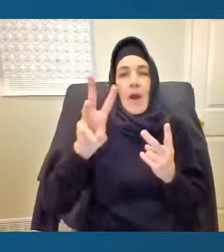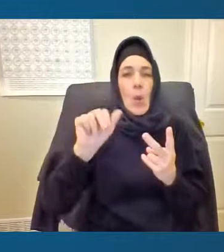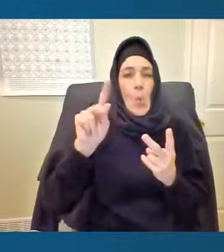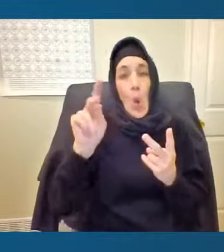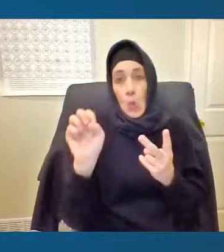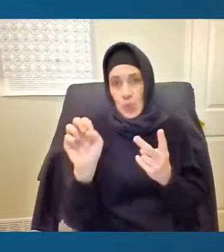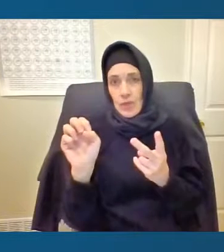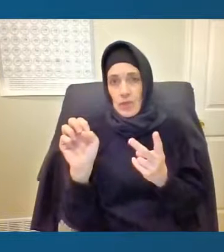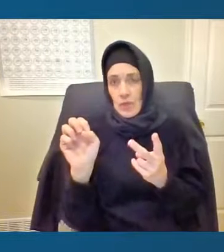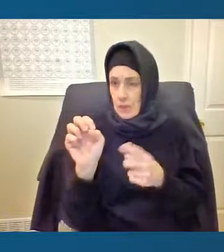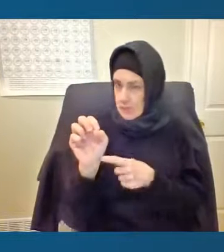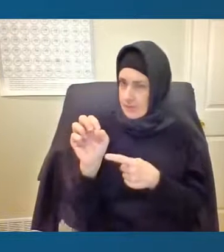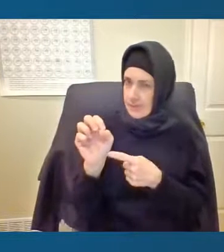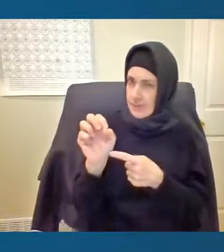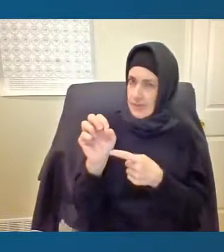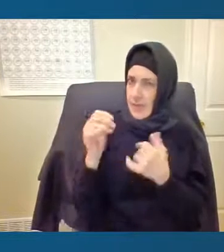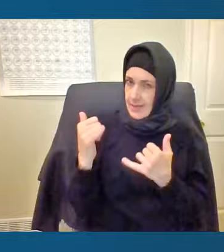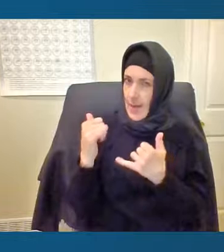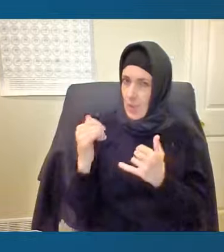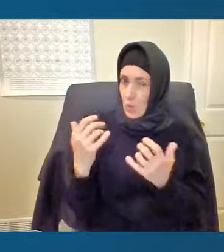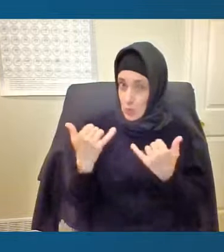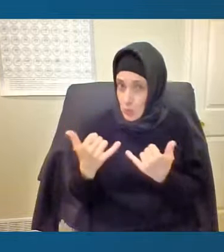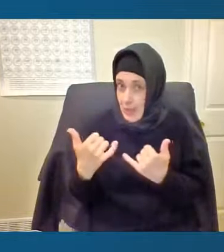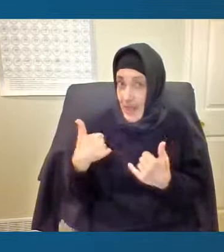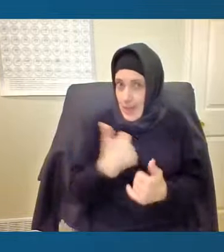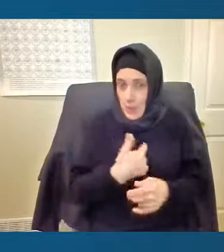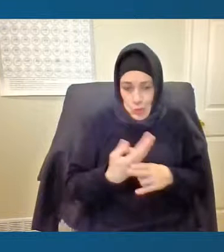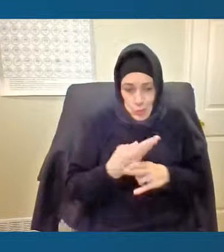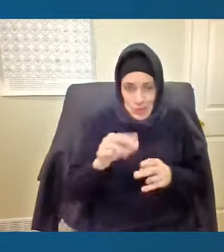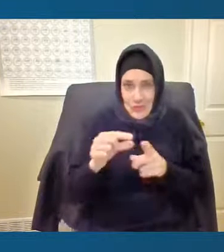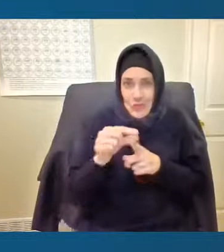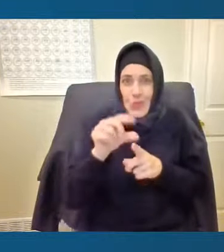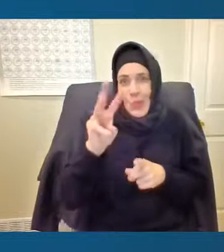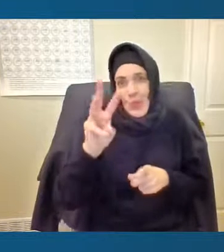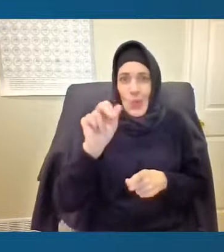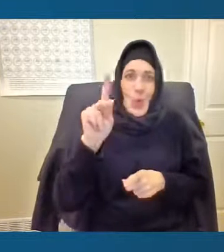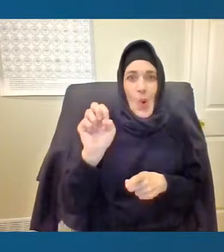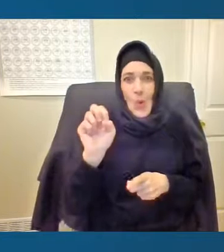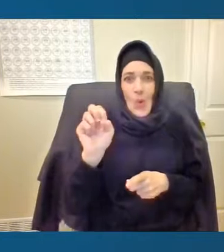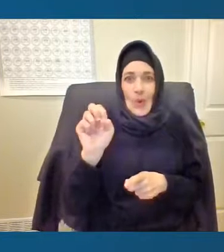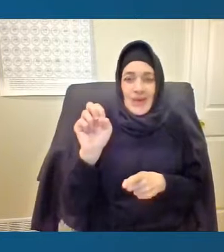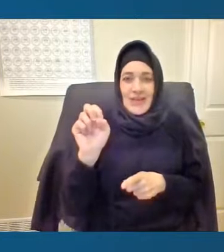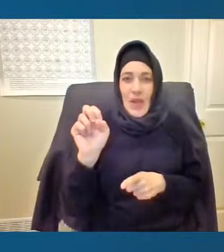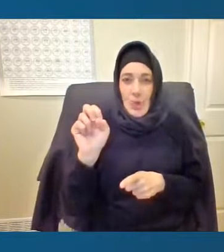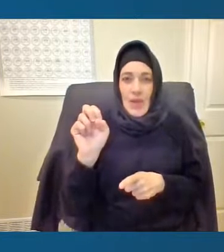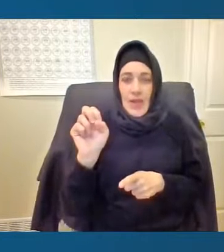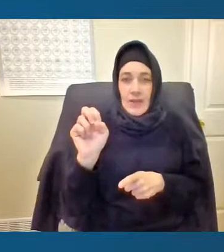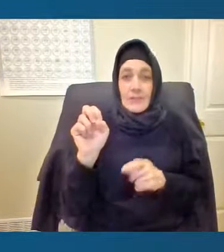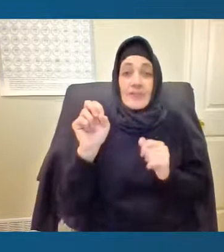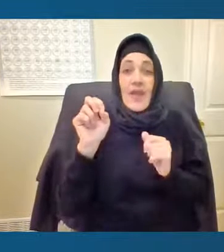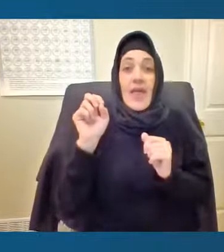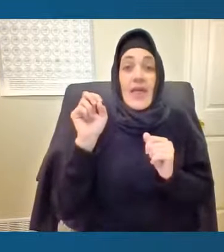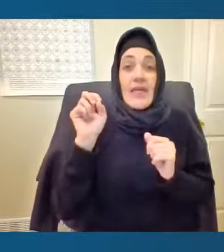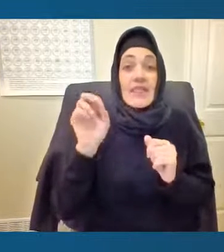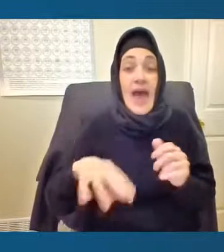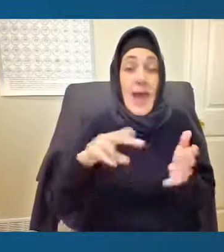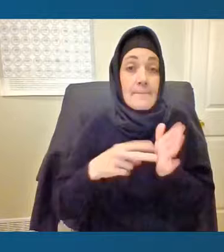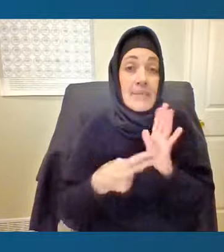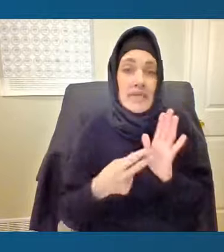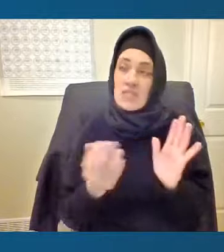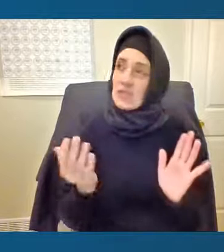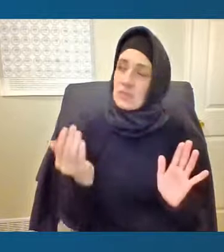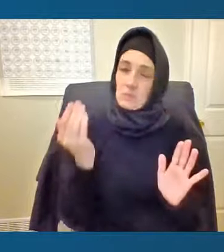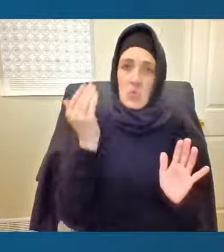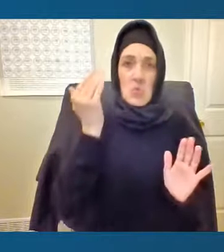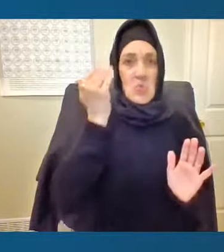similar understanding of wokeness. For us, the yaqadha or wokeness is this awareness of